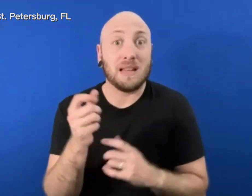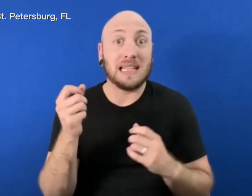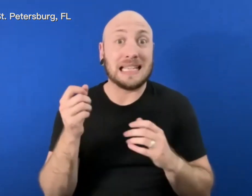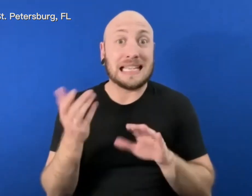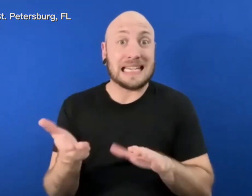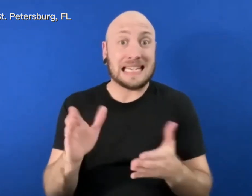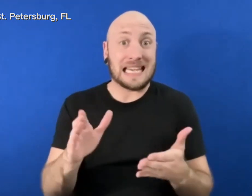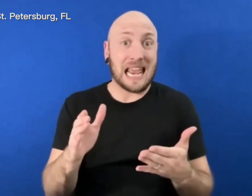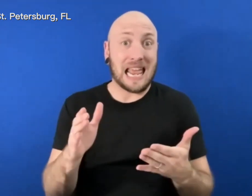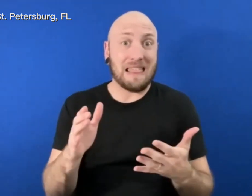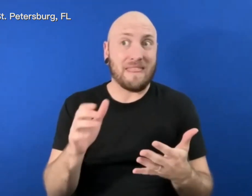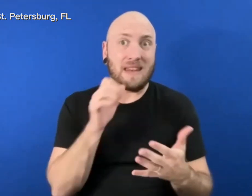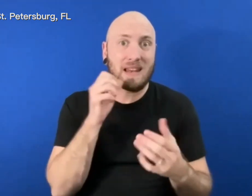I felt in that jail cell that day,